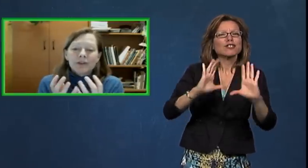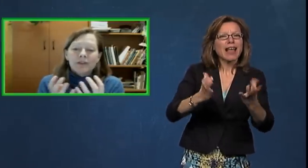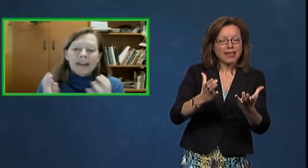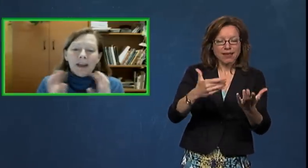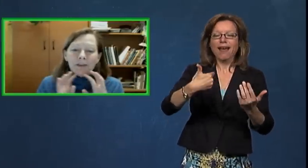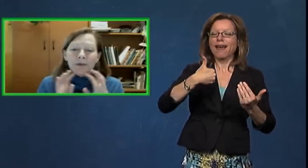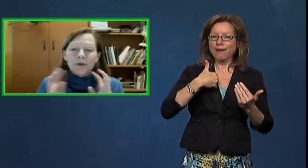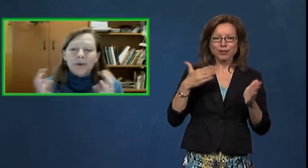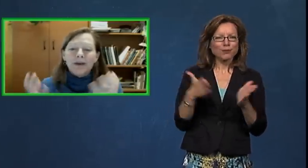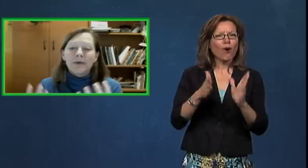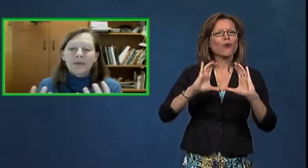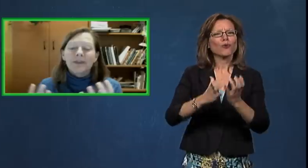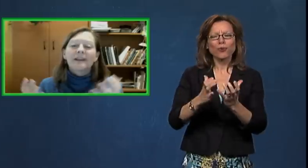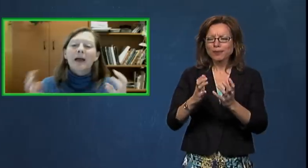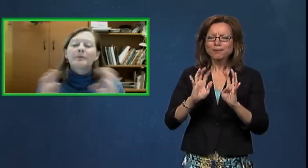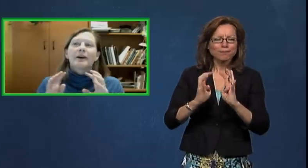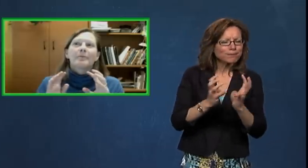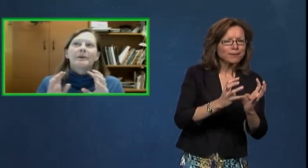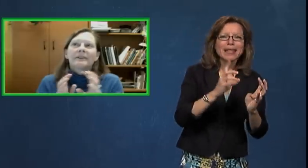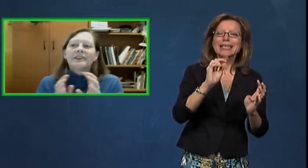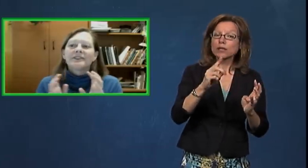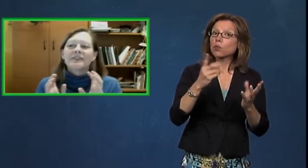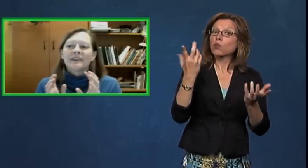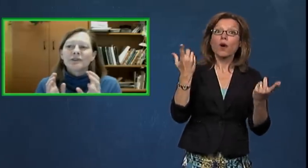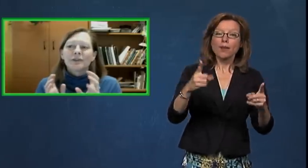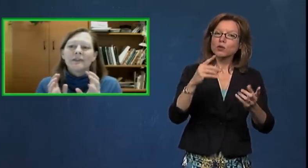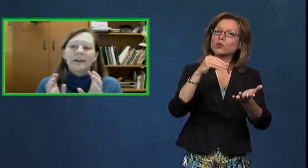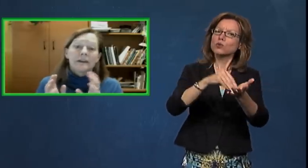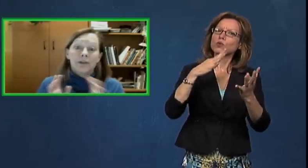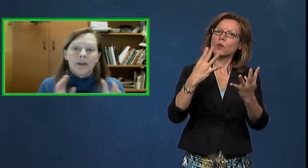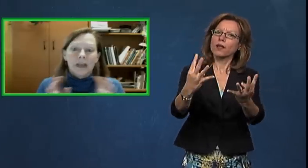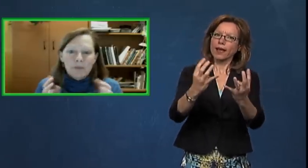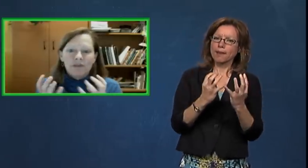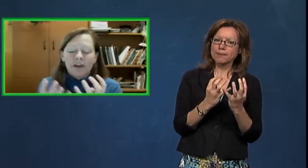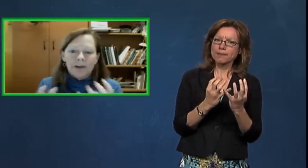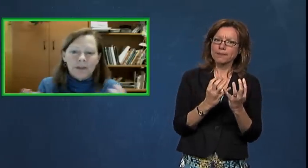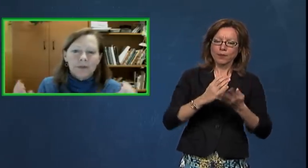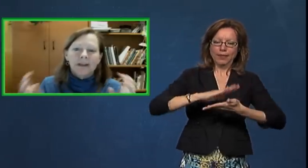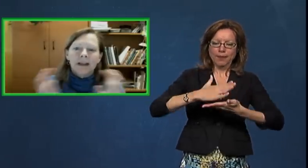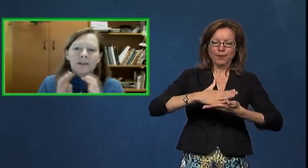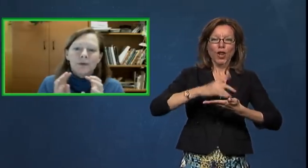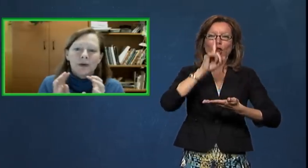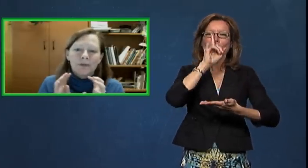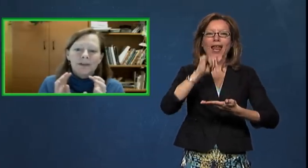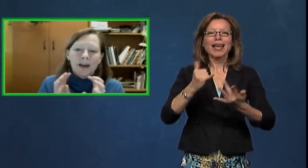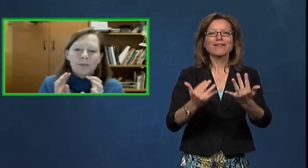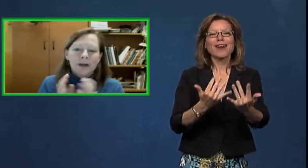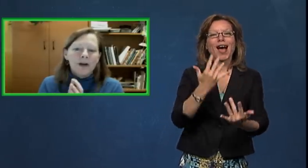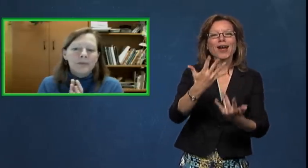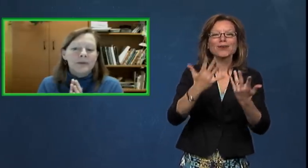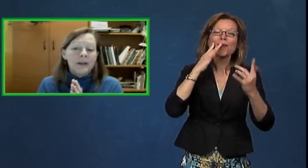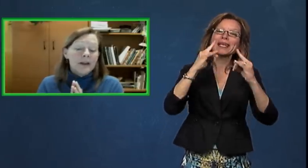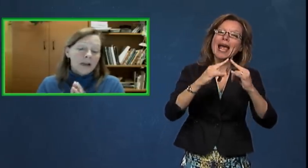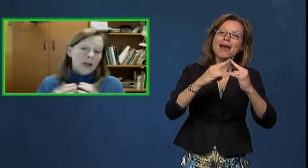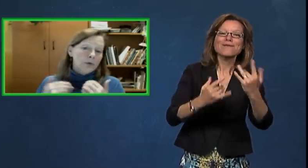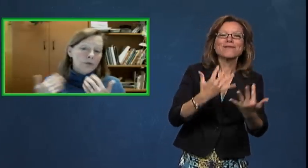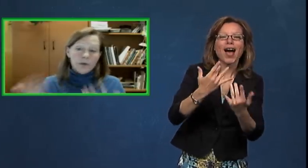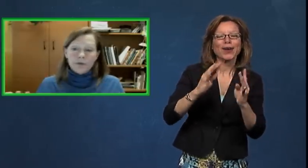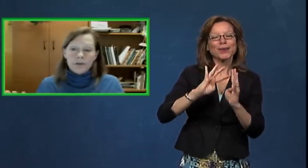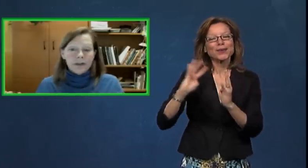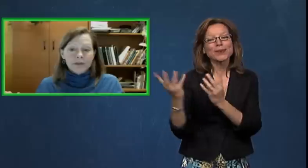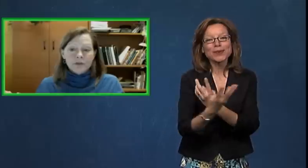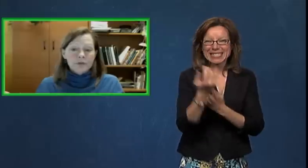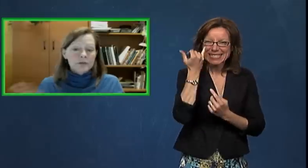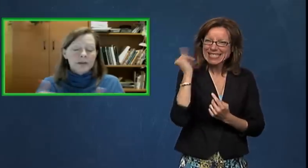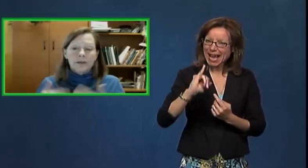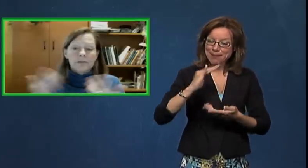and sort of gather around the laptop. I like to say sort of like, the campfire. They would gather around the laptop and I would voice for the